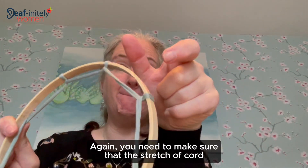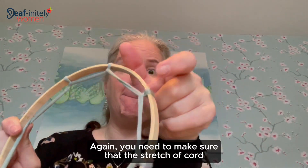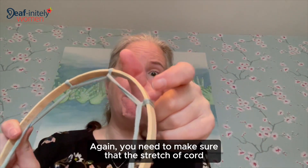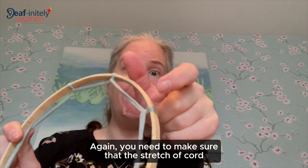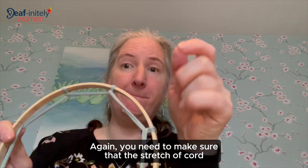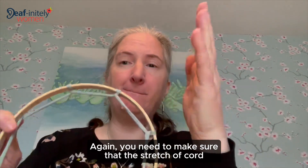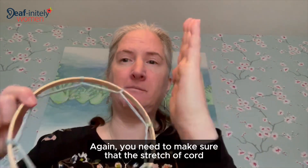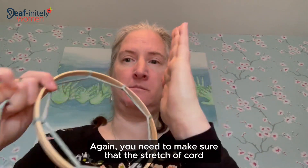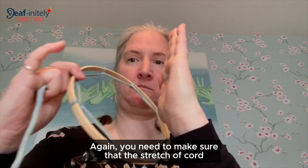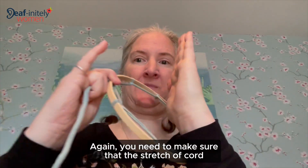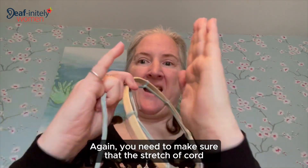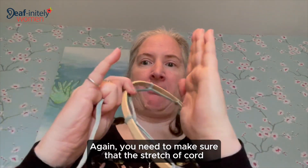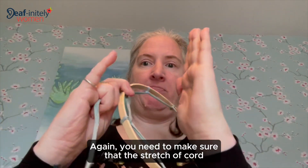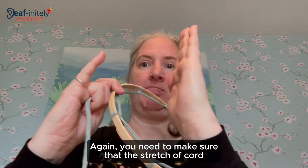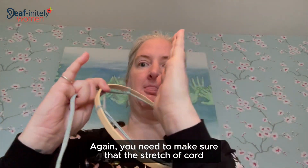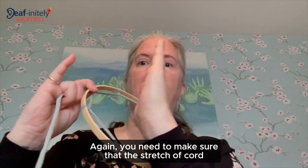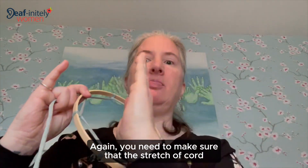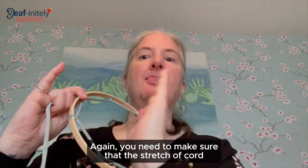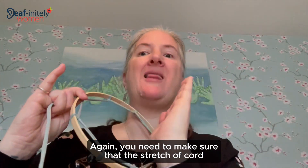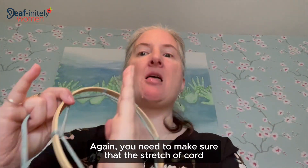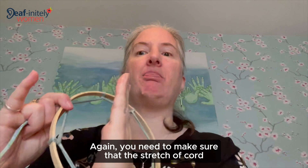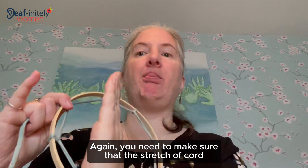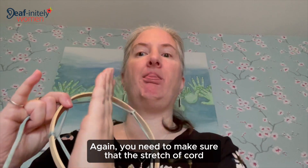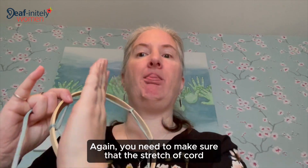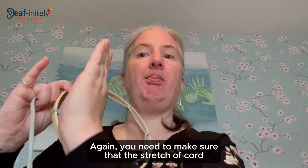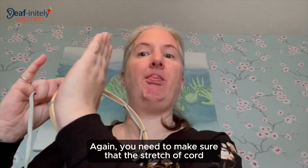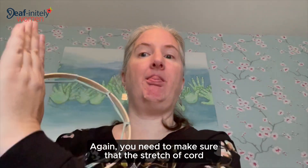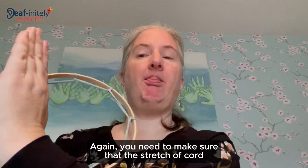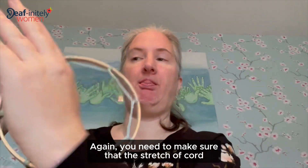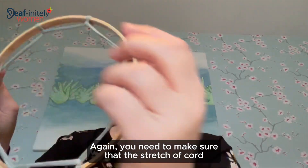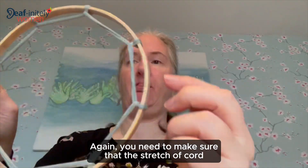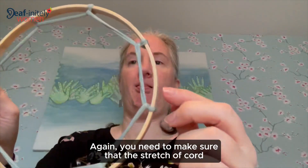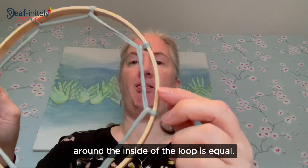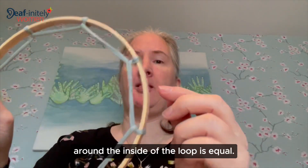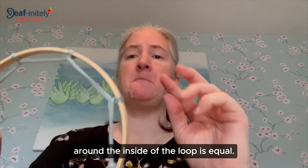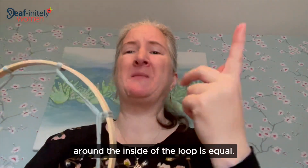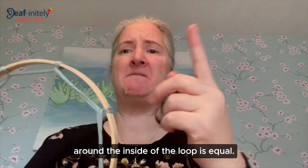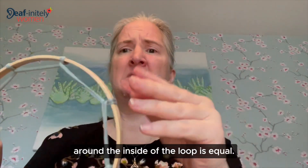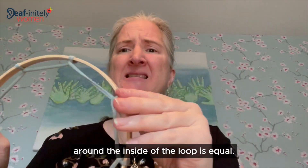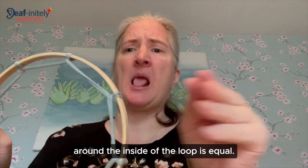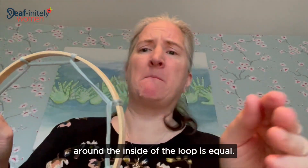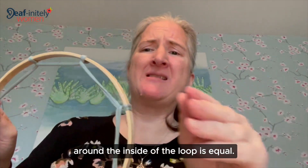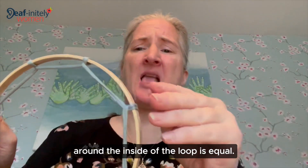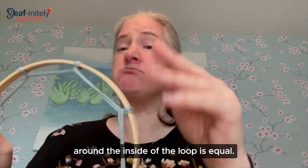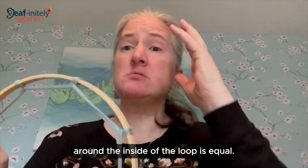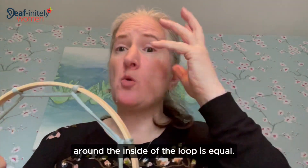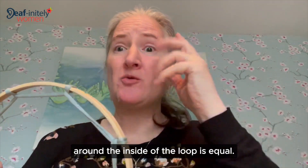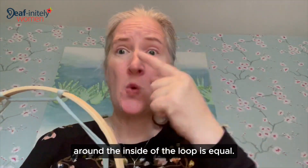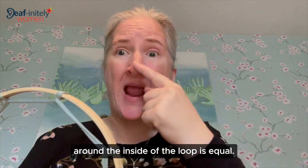Again, you need to make sure that the stretch of cord around the inside of the loop is